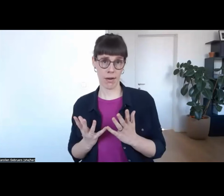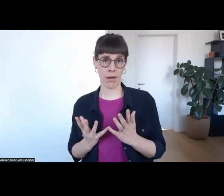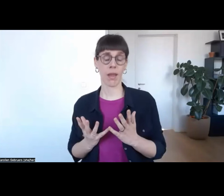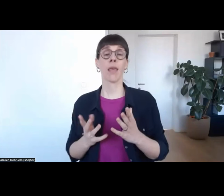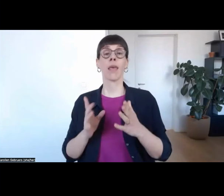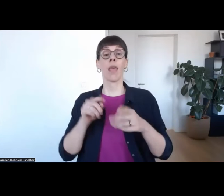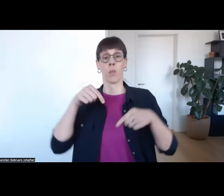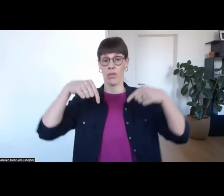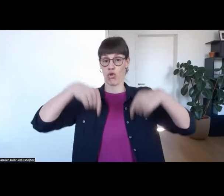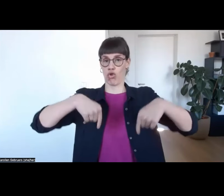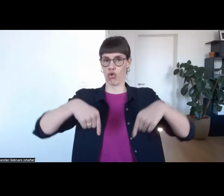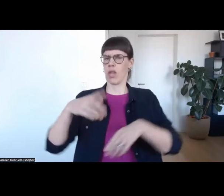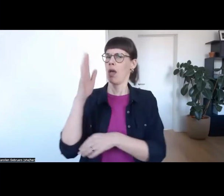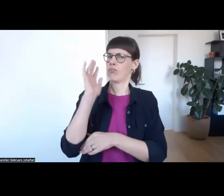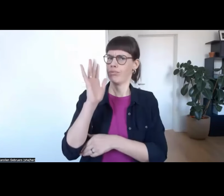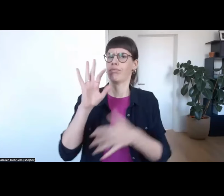conference interpreting gendered?